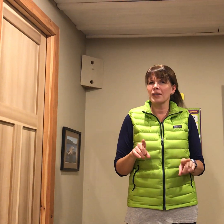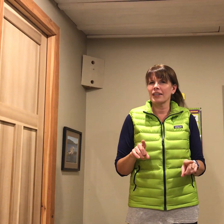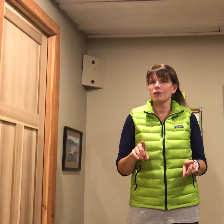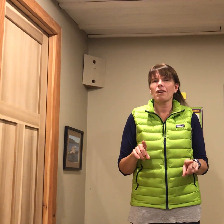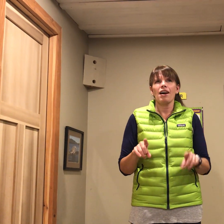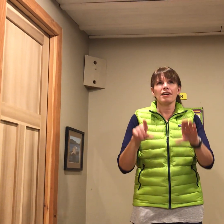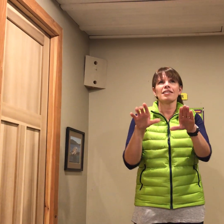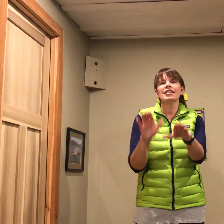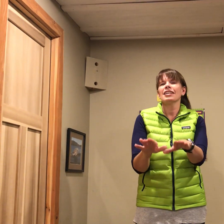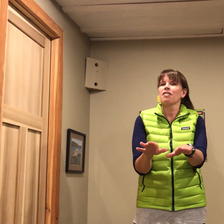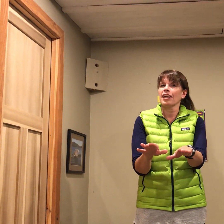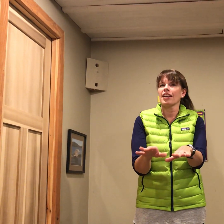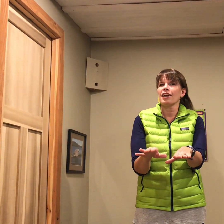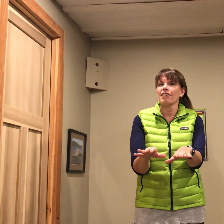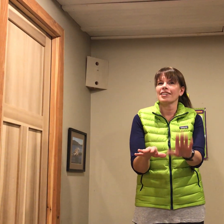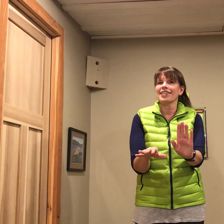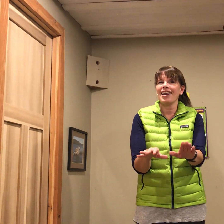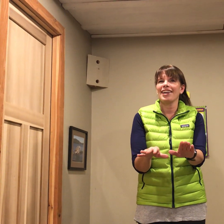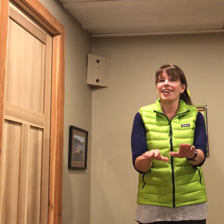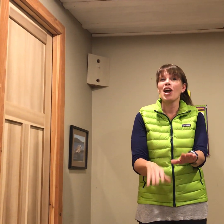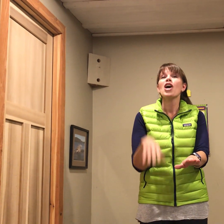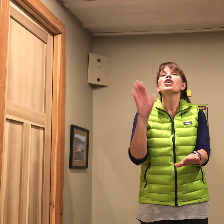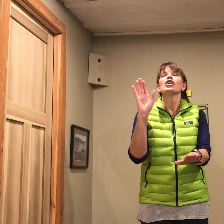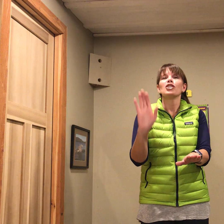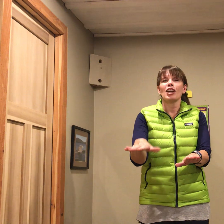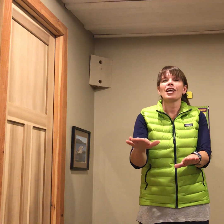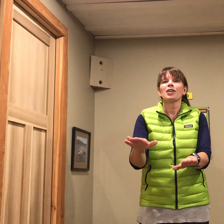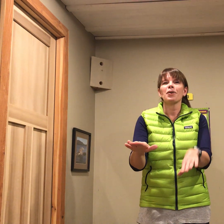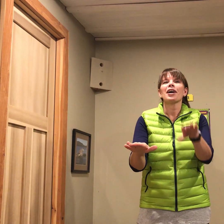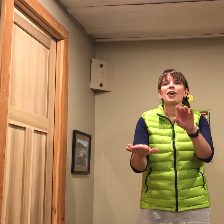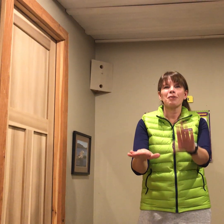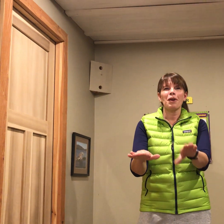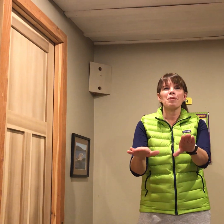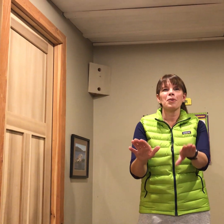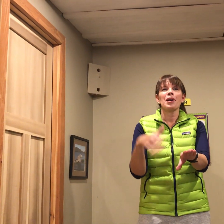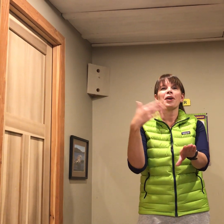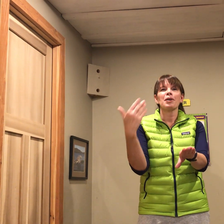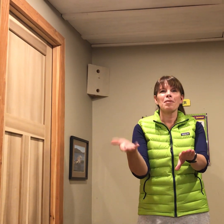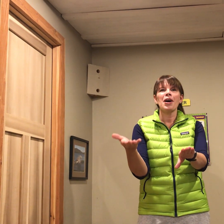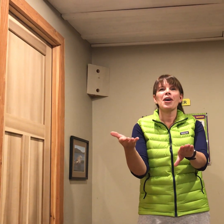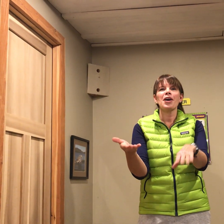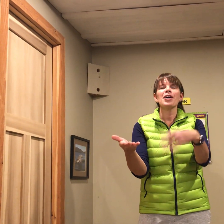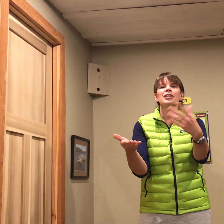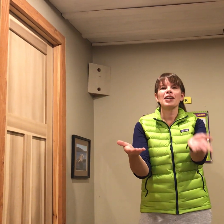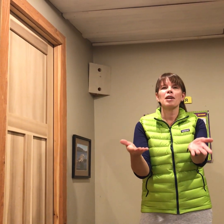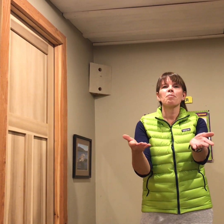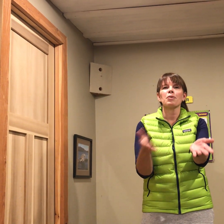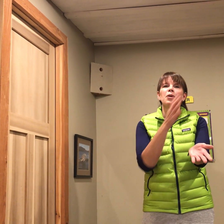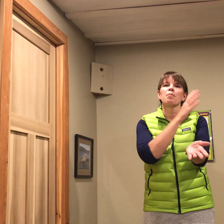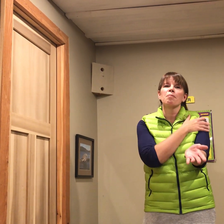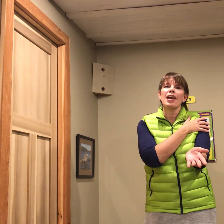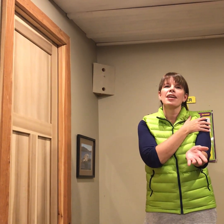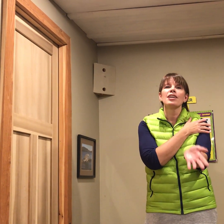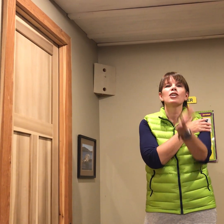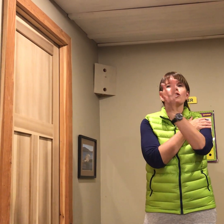this wrong. Let's see if I can get it right today. January, February, March, April, May,